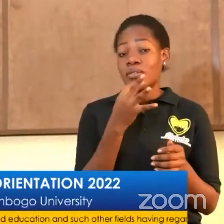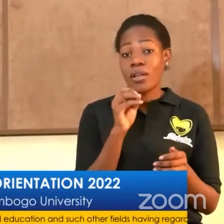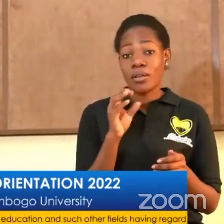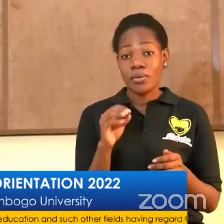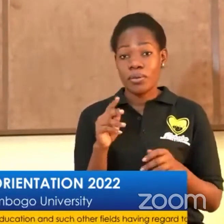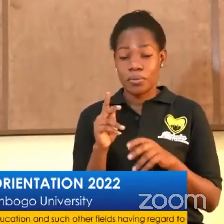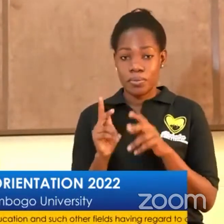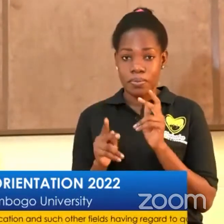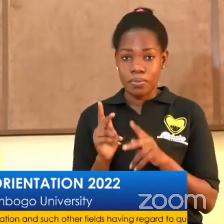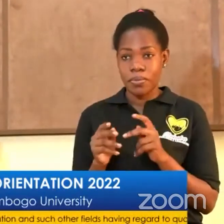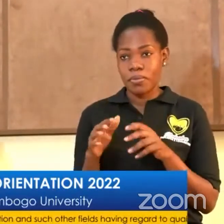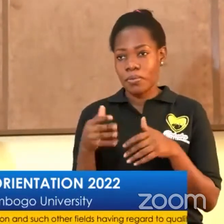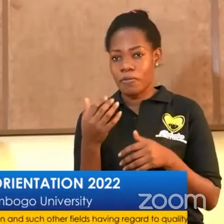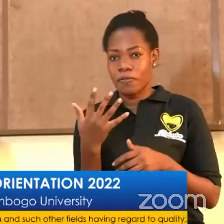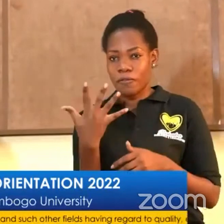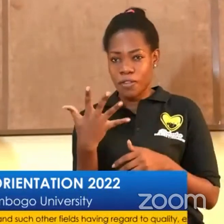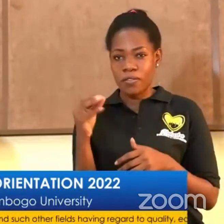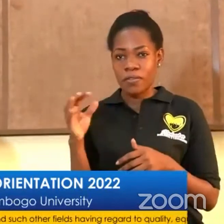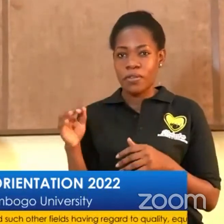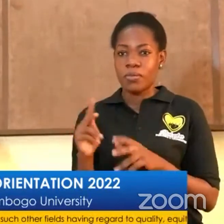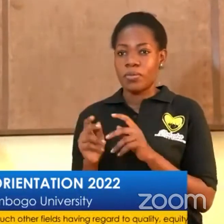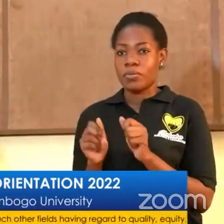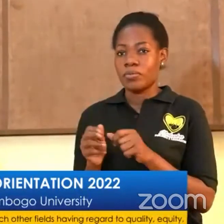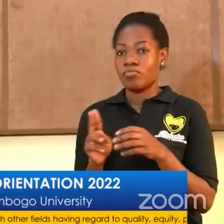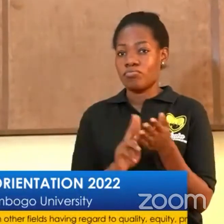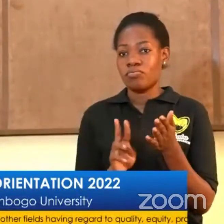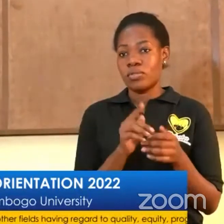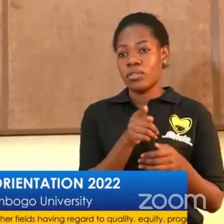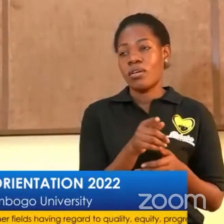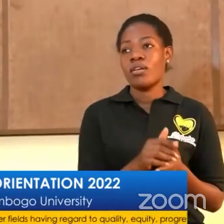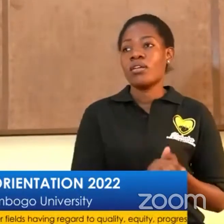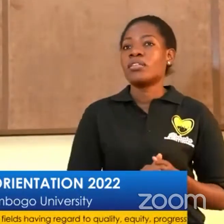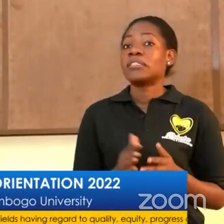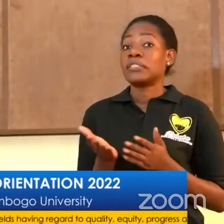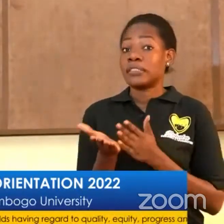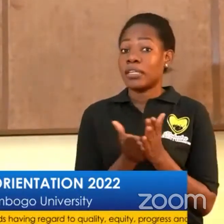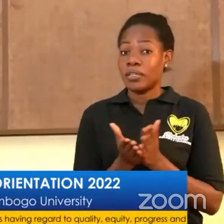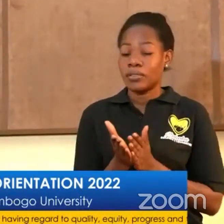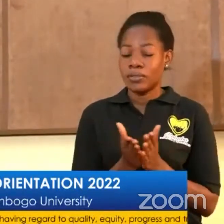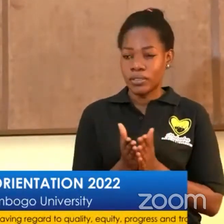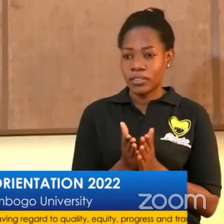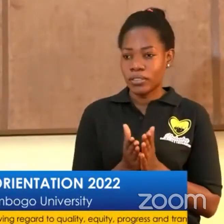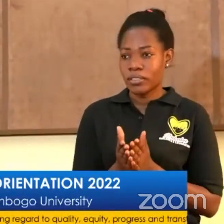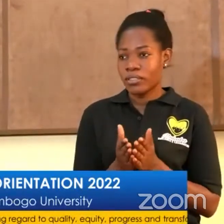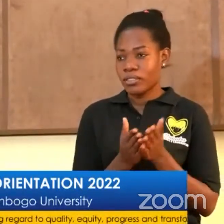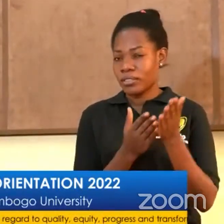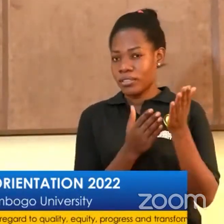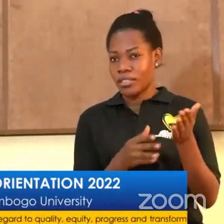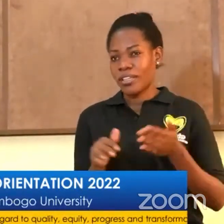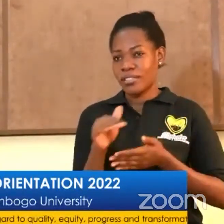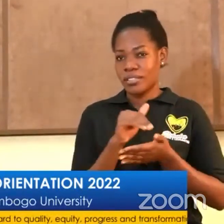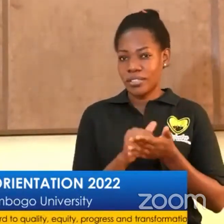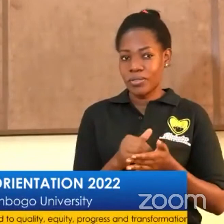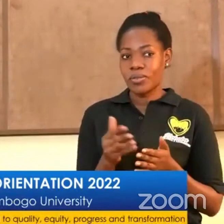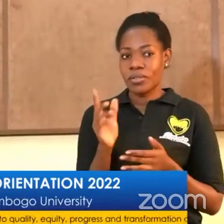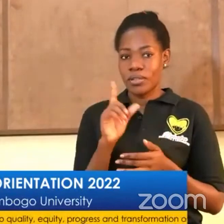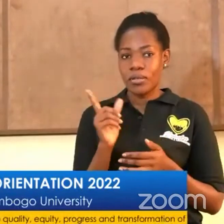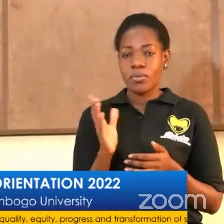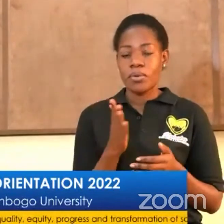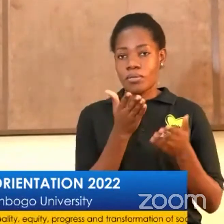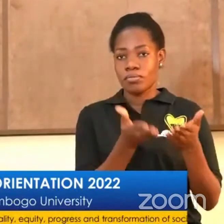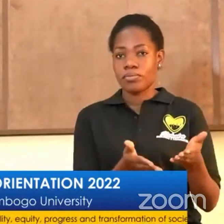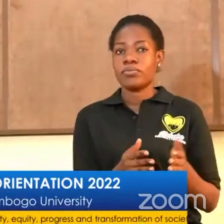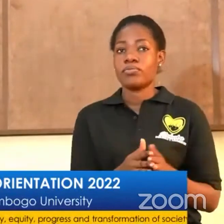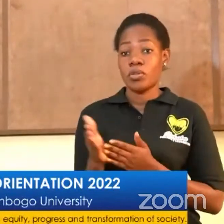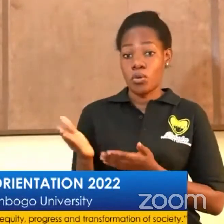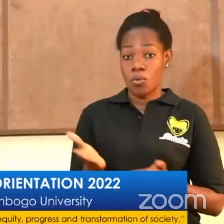time. So those are some of the services that you'll find at the Central Library there. So you're welcome as long